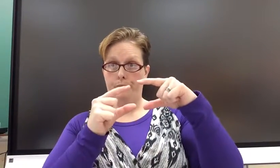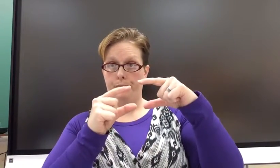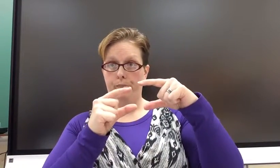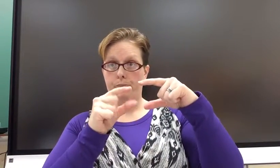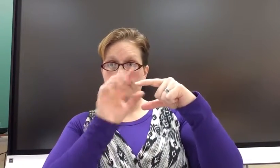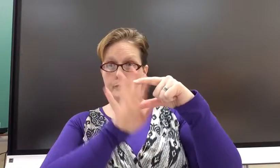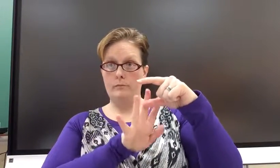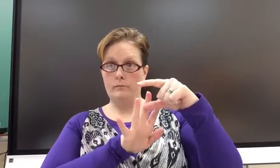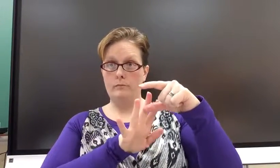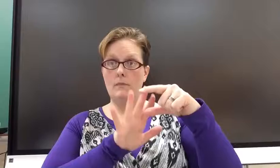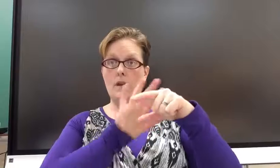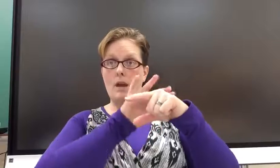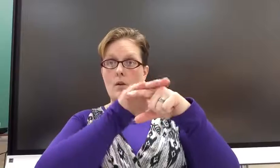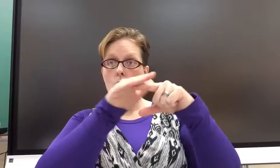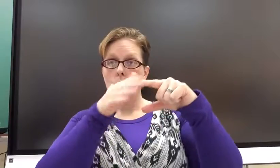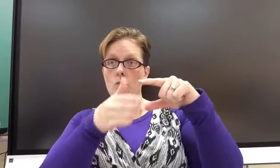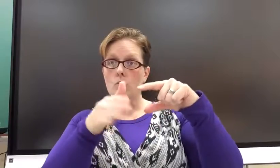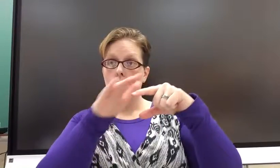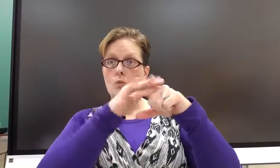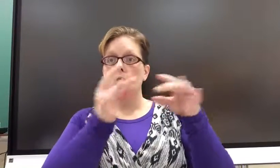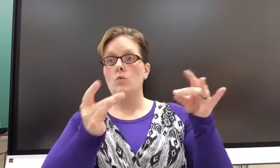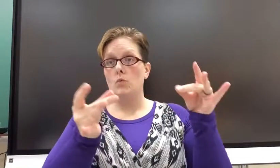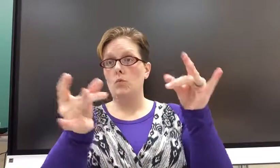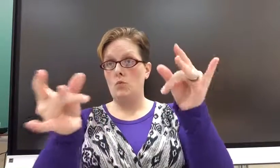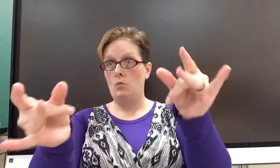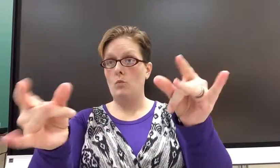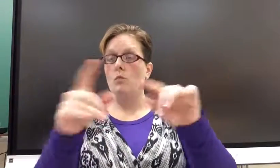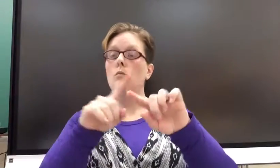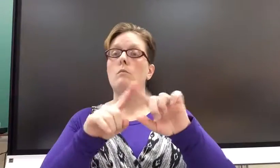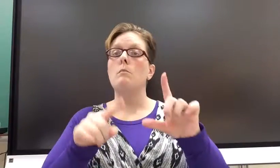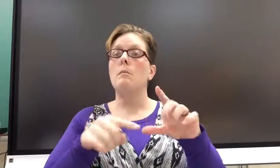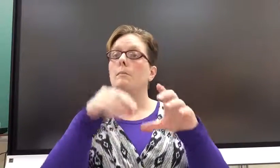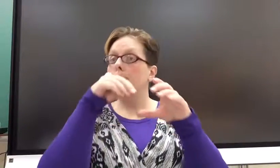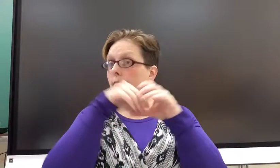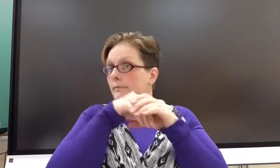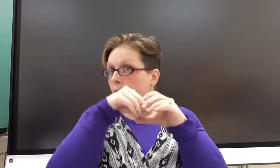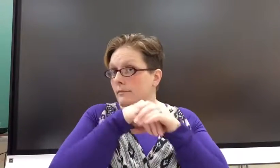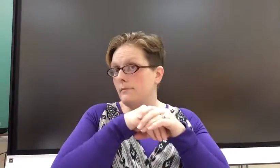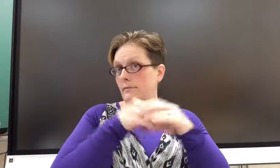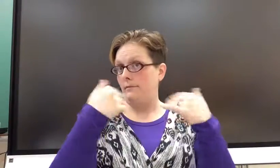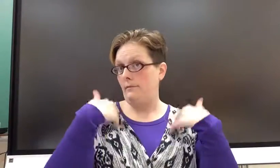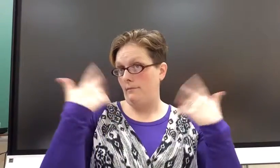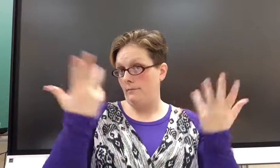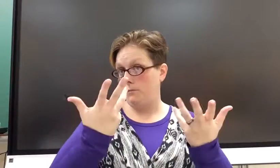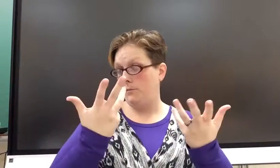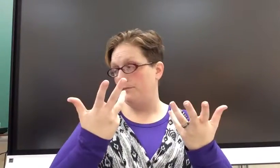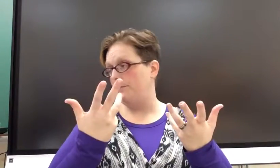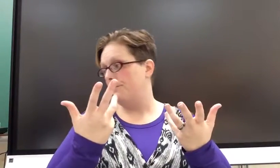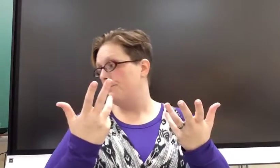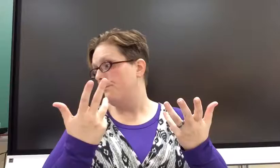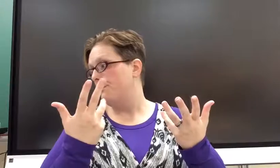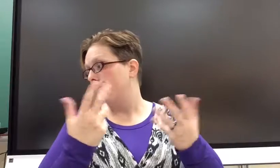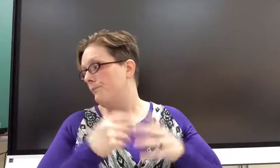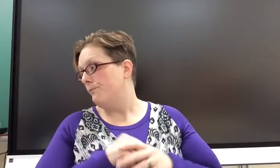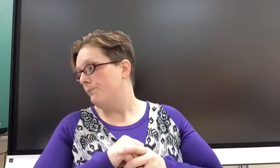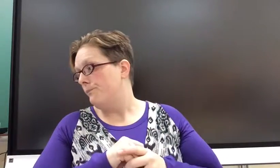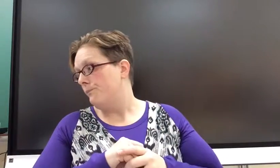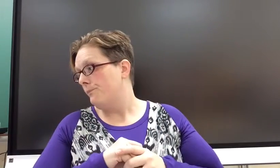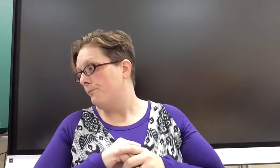The mitochondria has a smooth outside, but inside it has